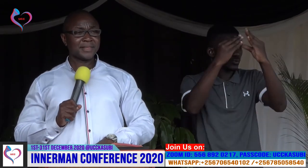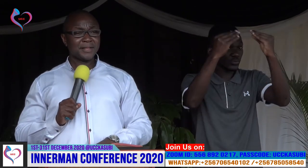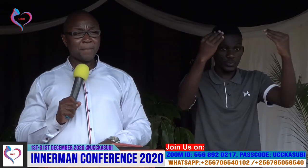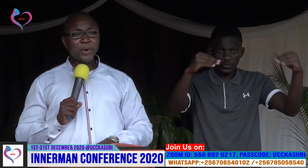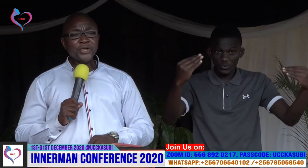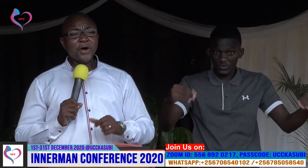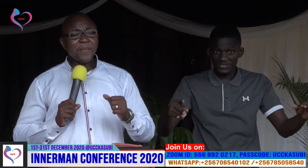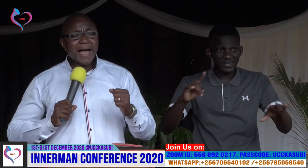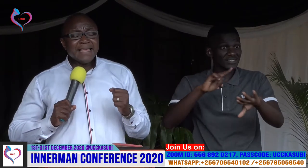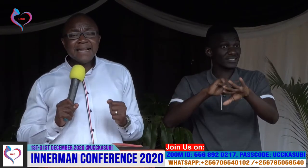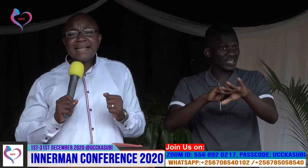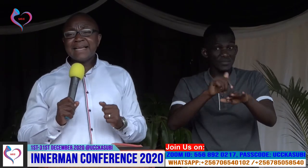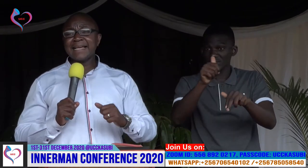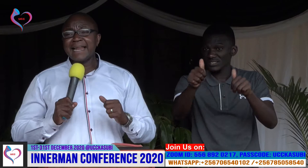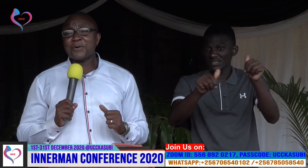in the Christmas